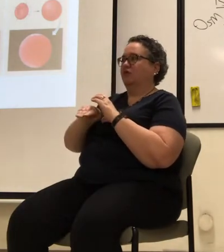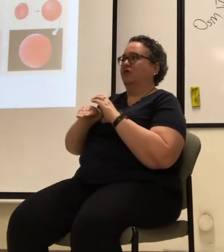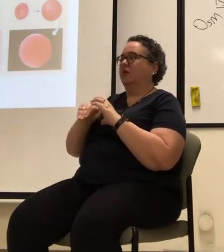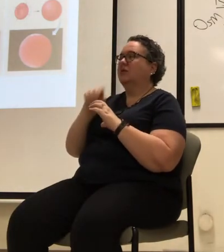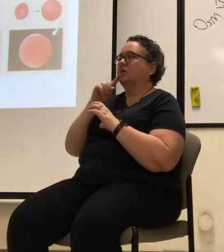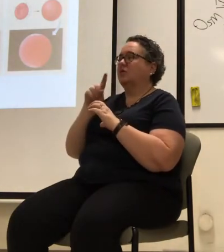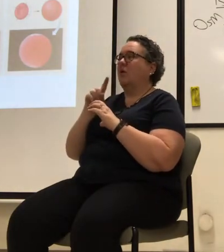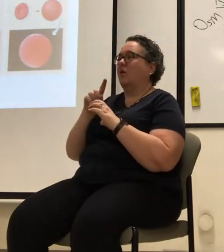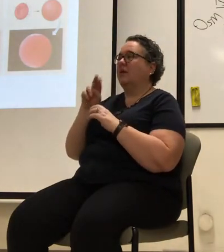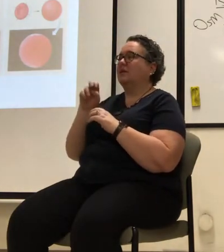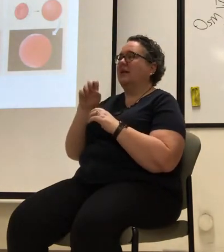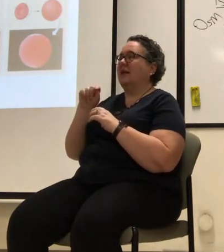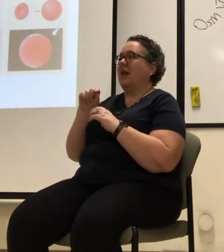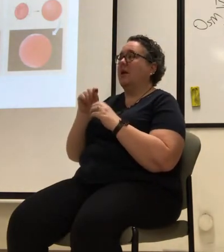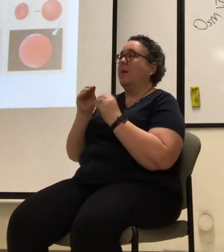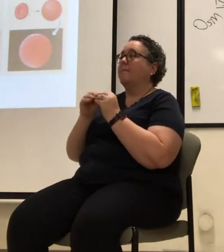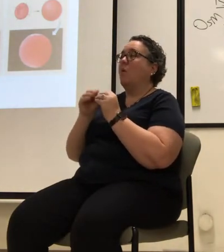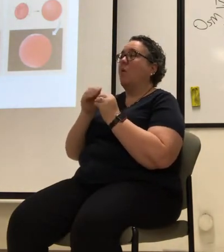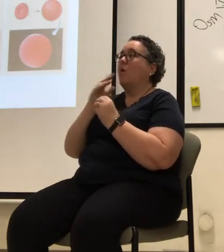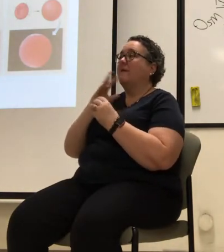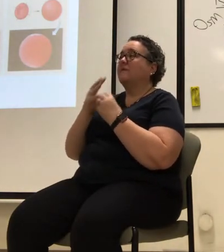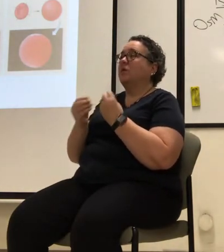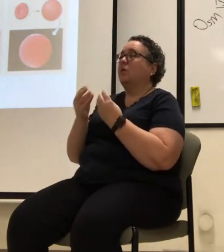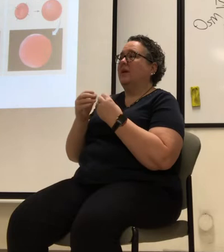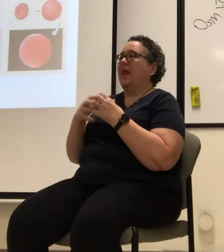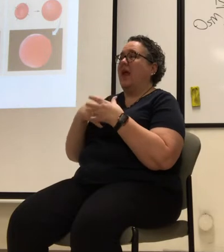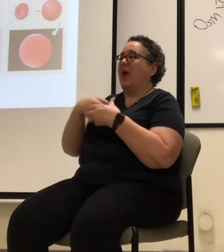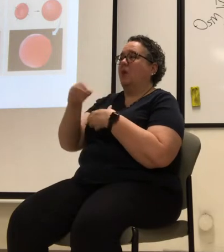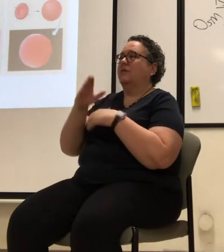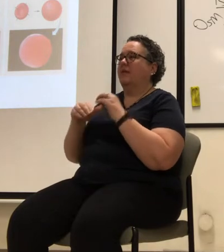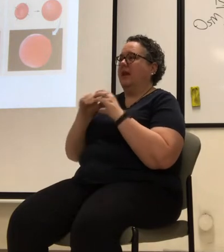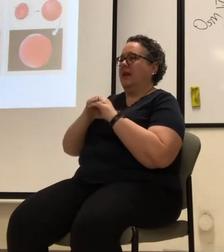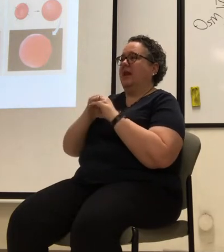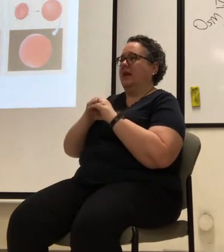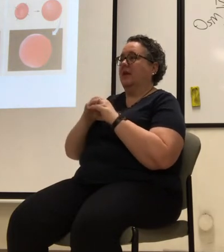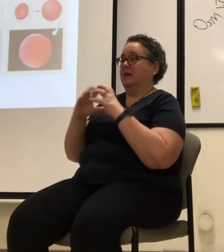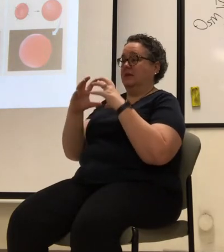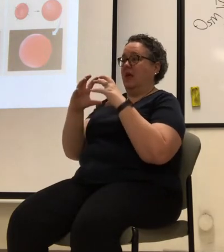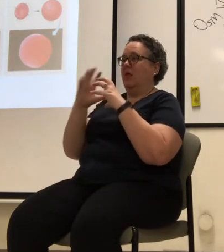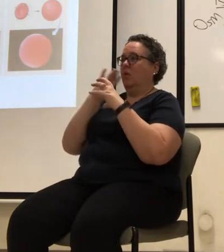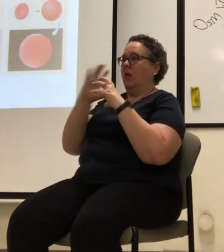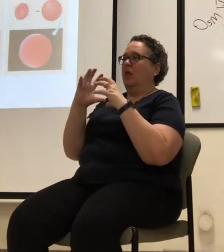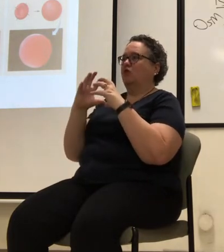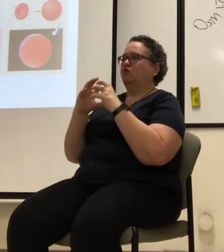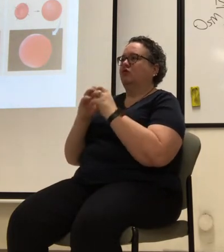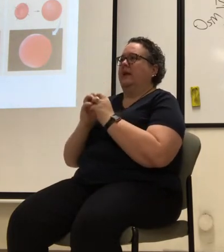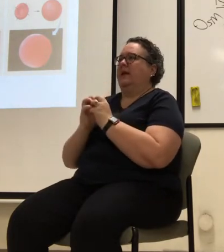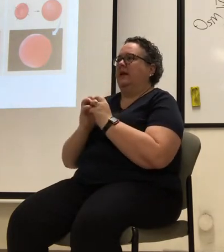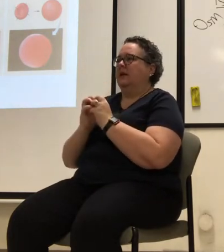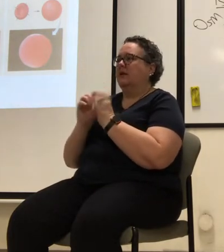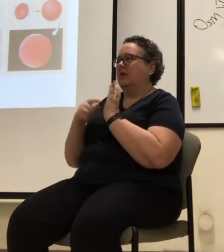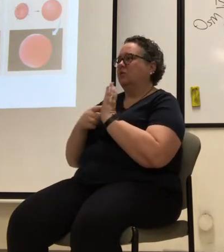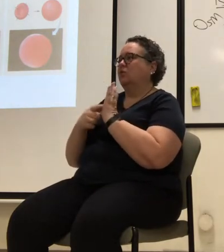of fluids out. More fluids are moving out than in. Cell will shrink. That's what's shown there.